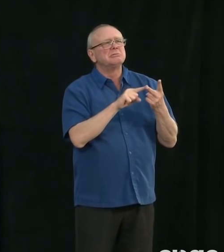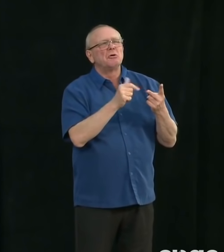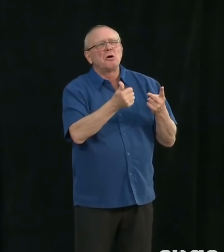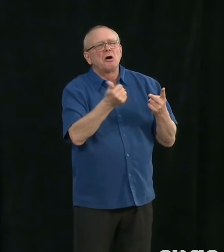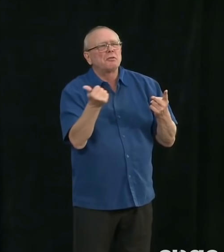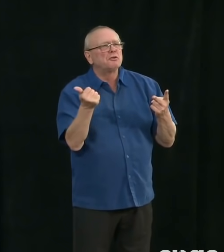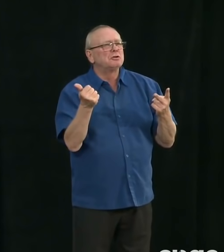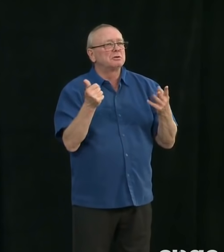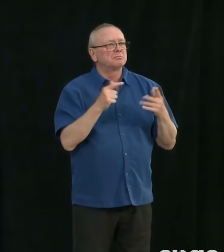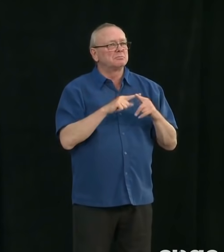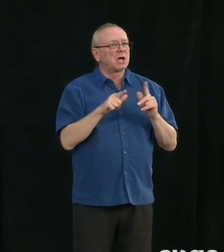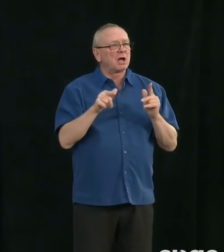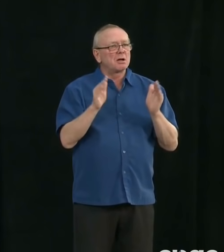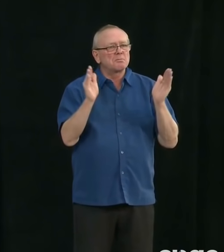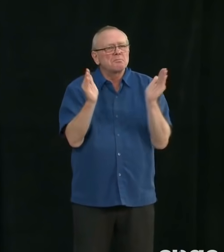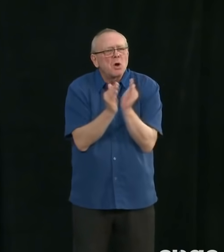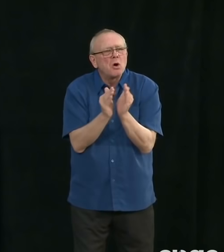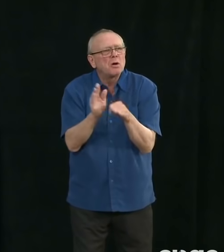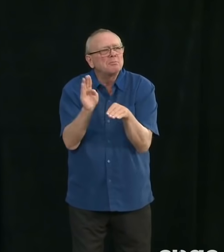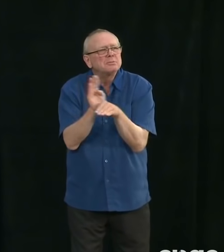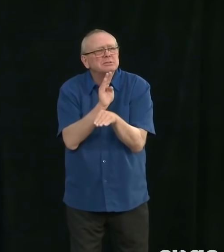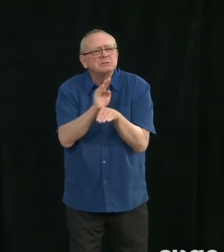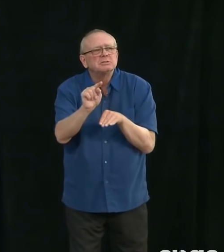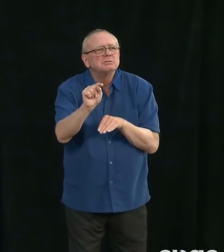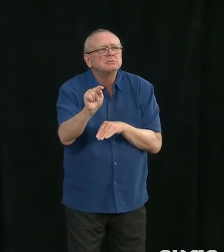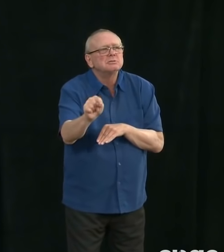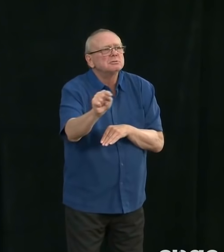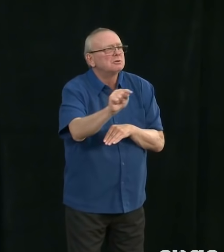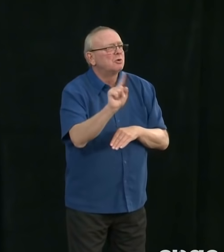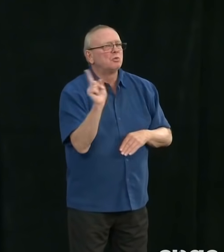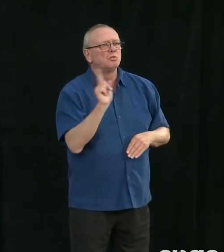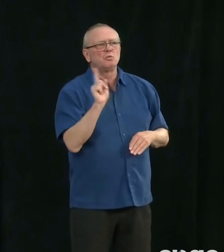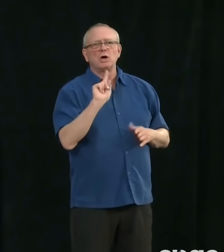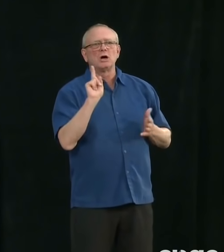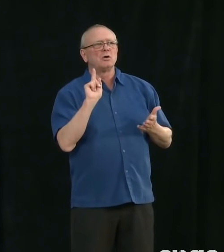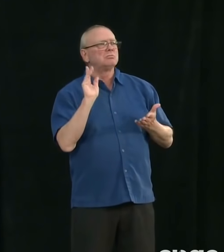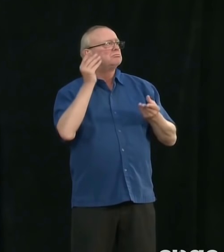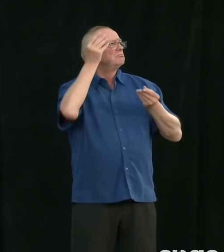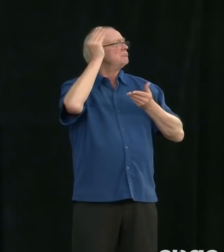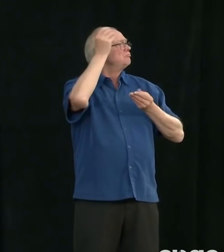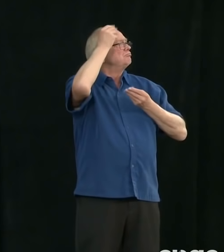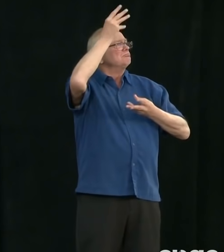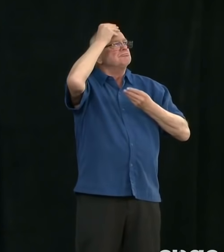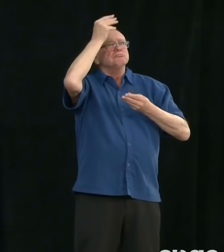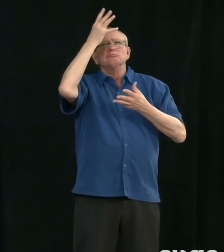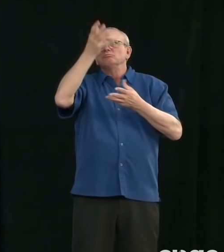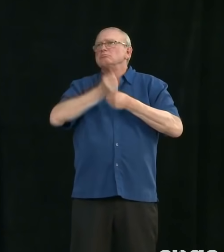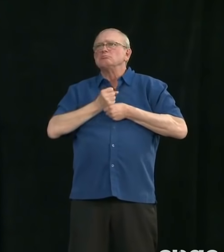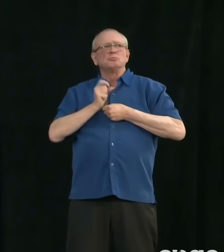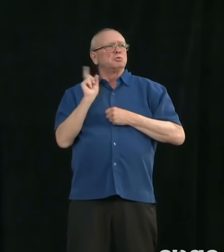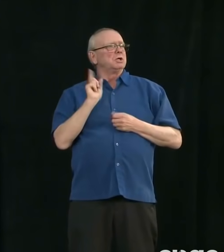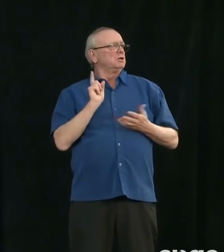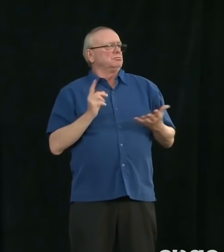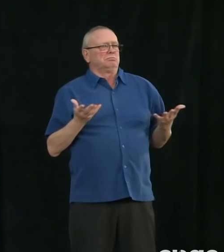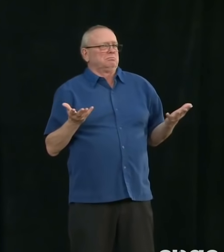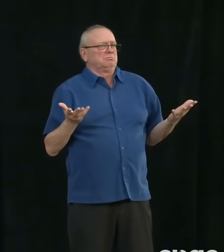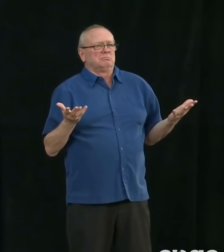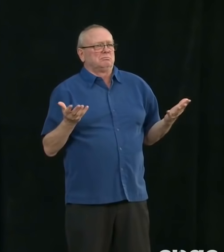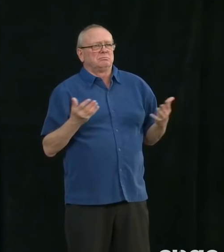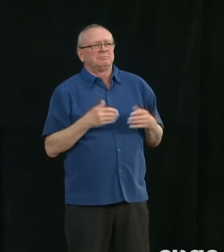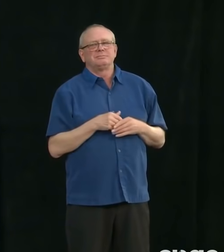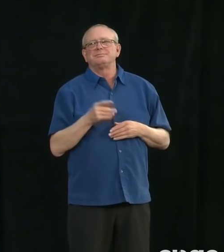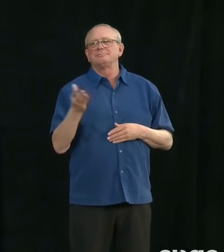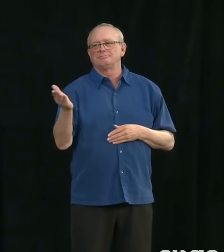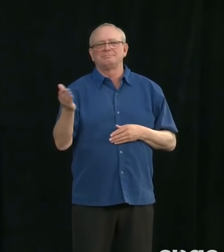guidance to help them. What do you say to that? So just last night, there was a meeting of